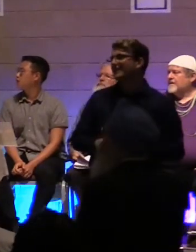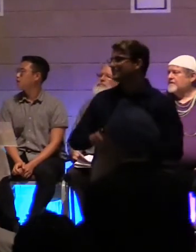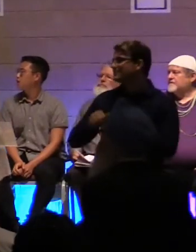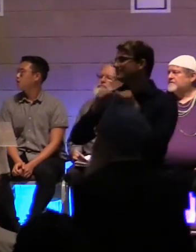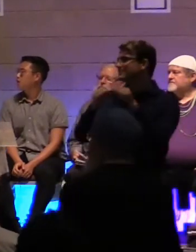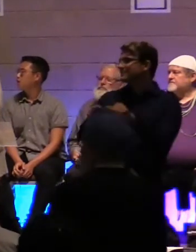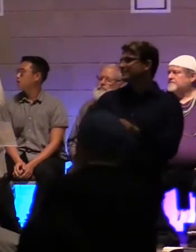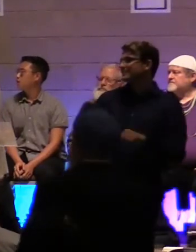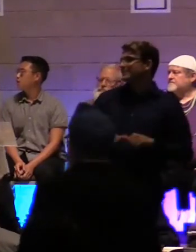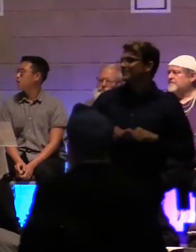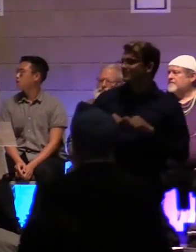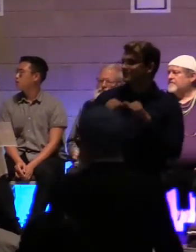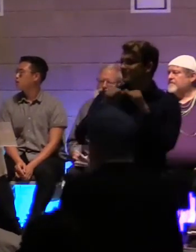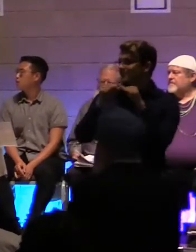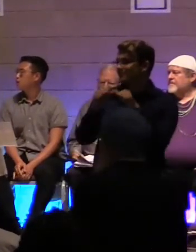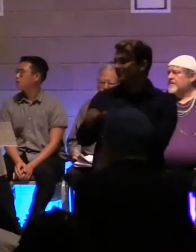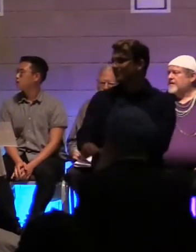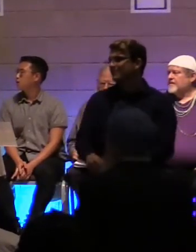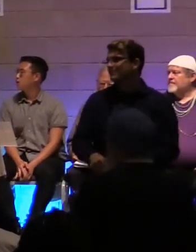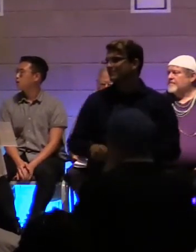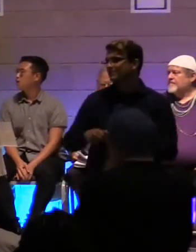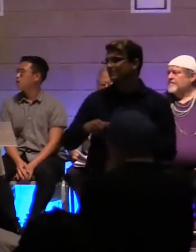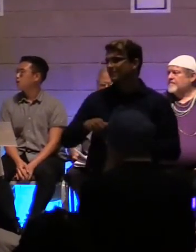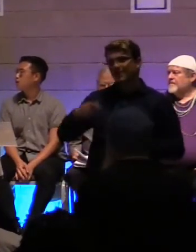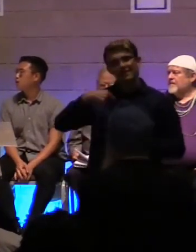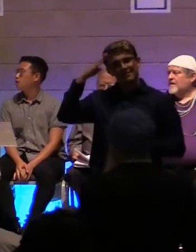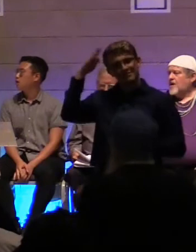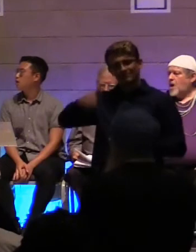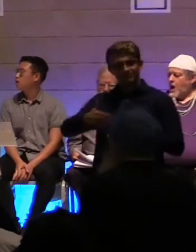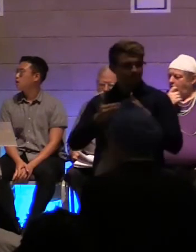Now I can go